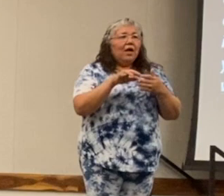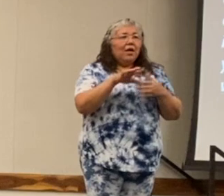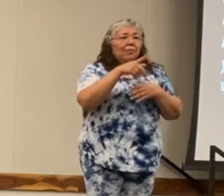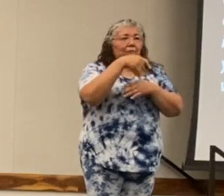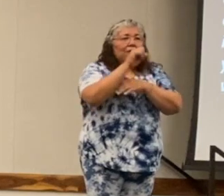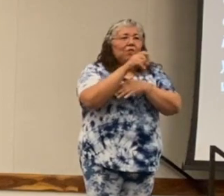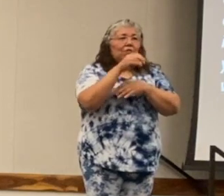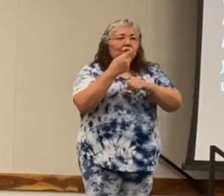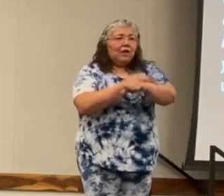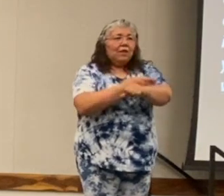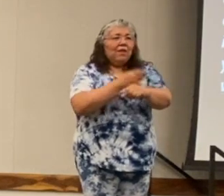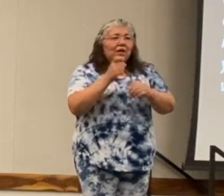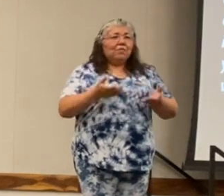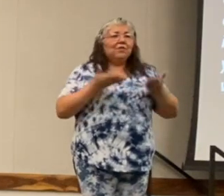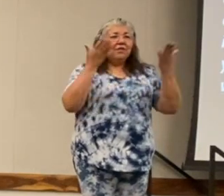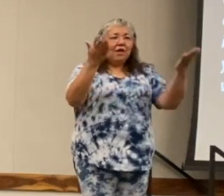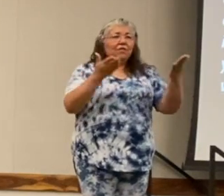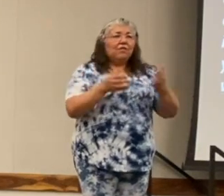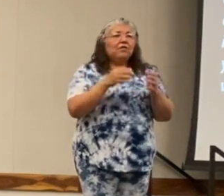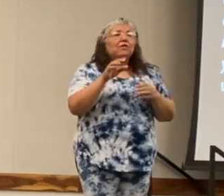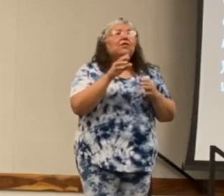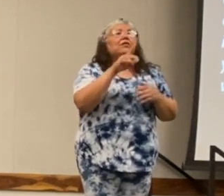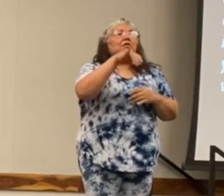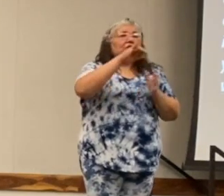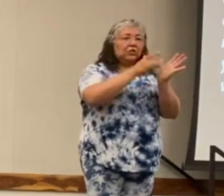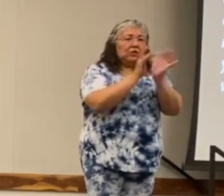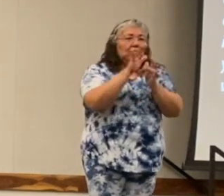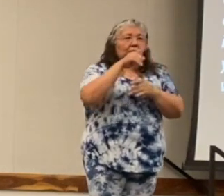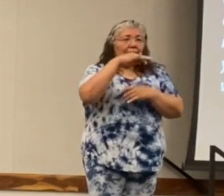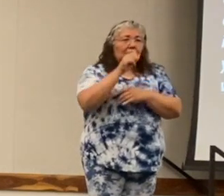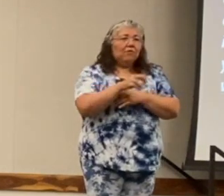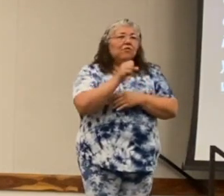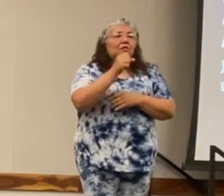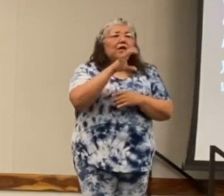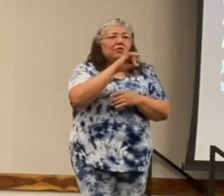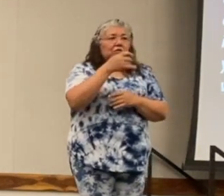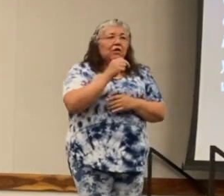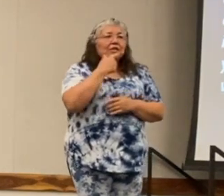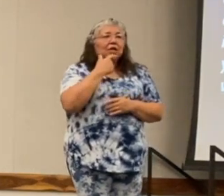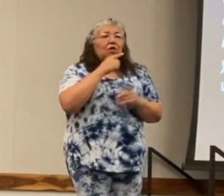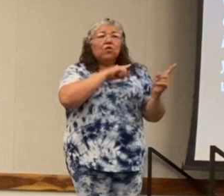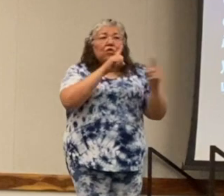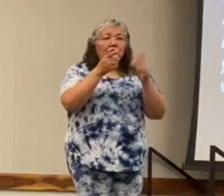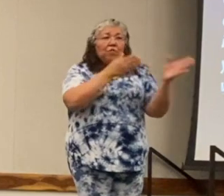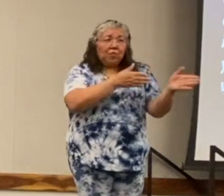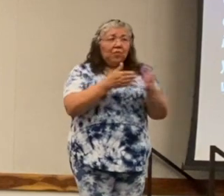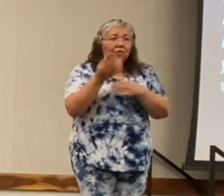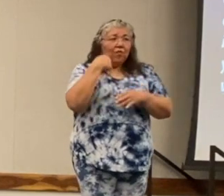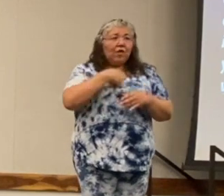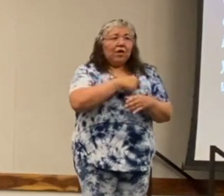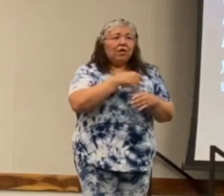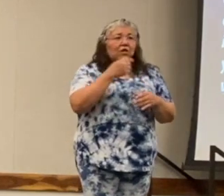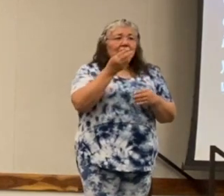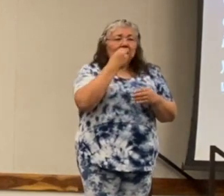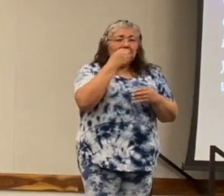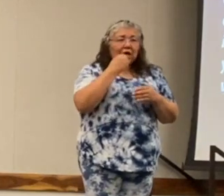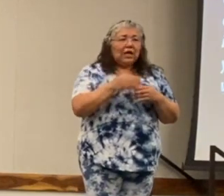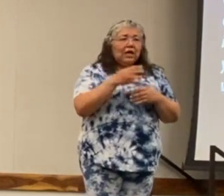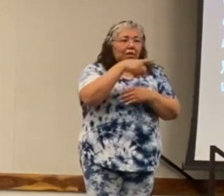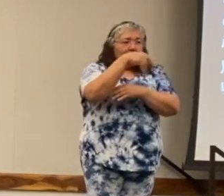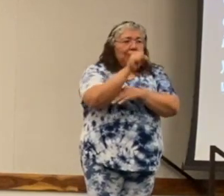Jesus sent Peter and John, saying, go and make preparations for us to eat the Passover. And they say, where do you want us to